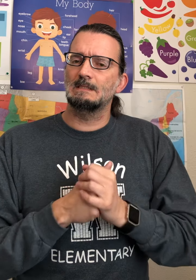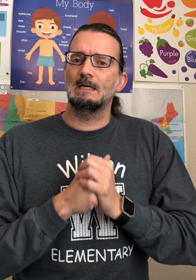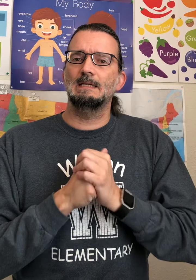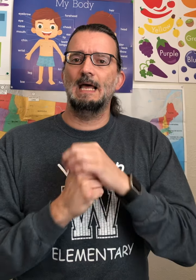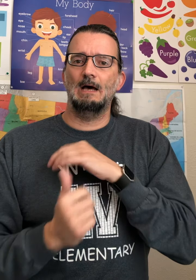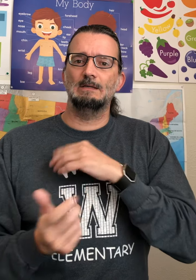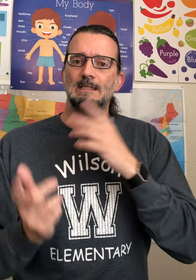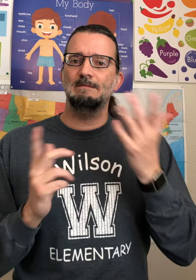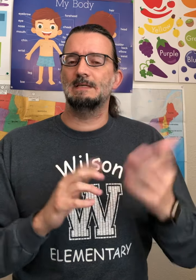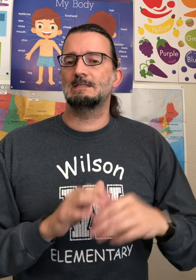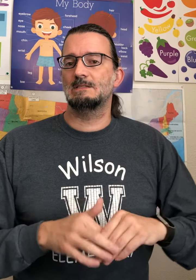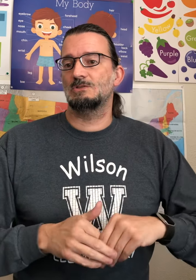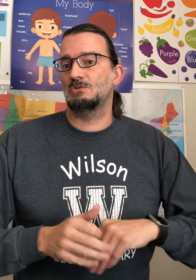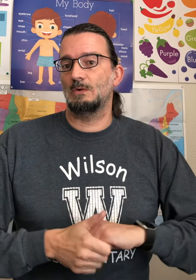And how did they fix it? The story.